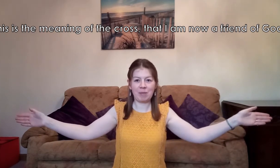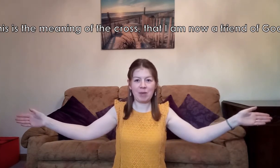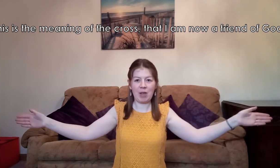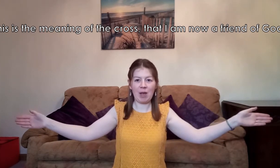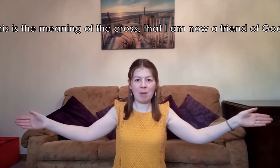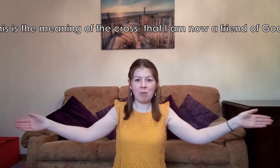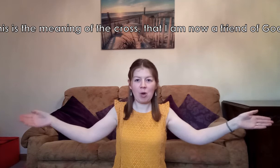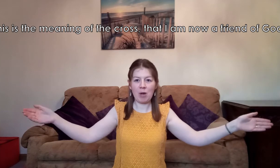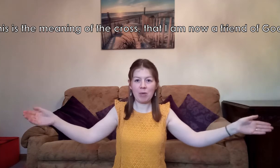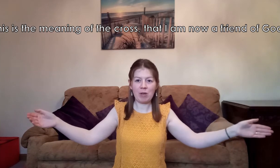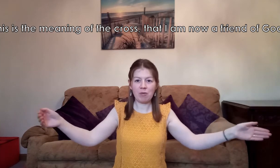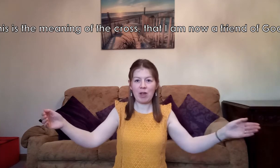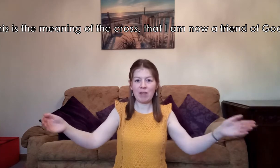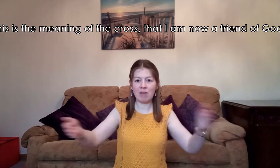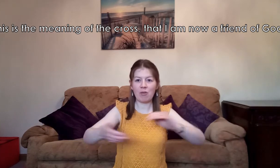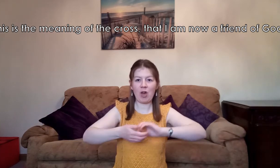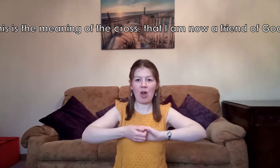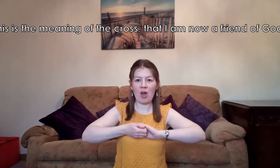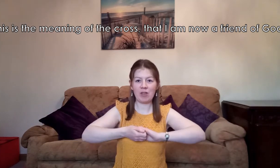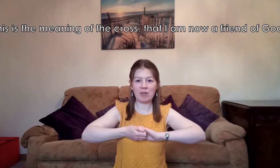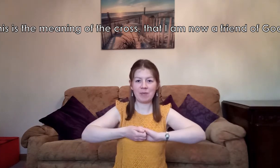that I am now a friend of God.